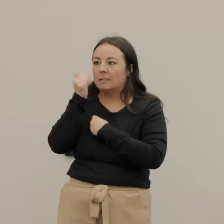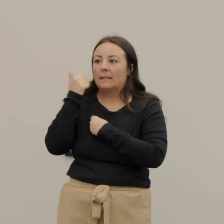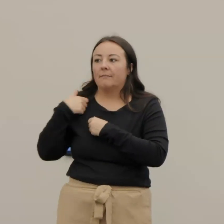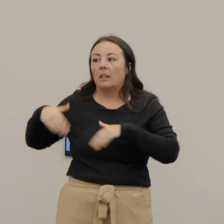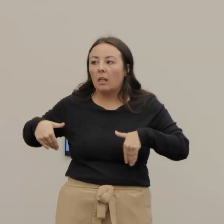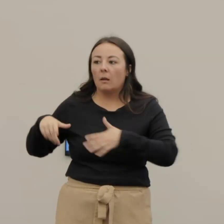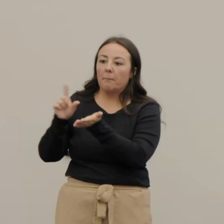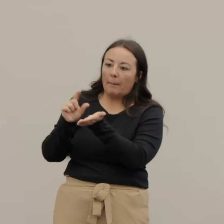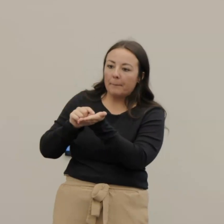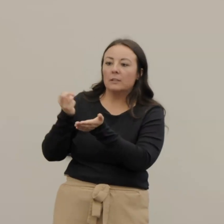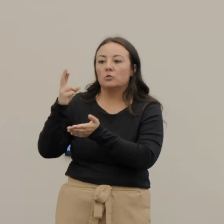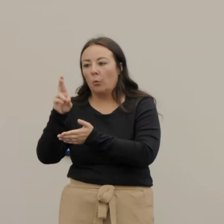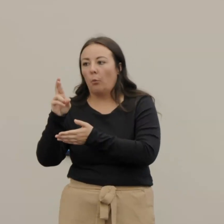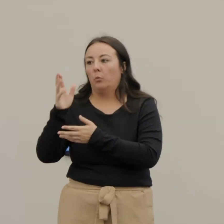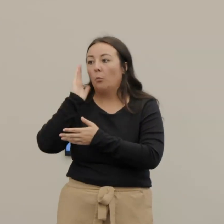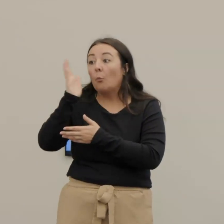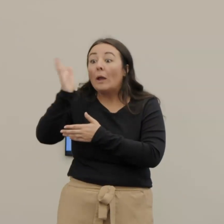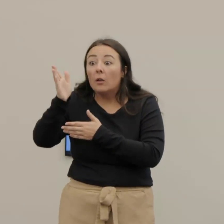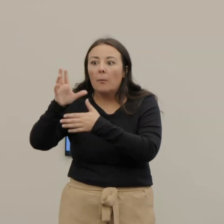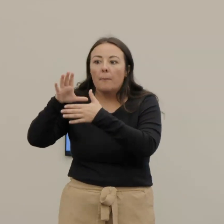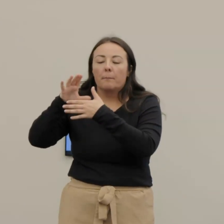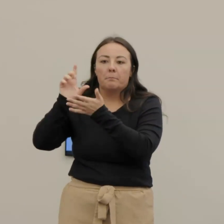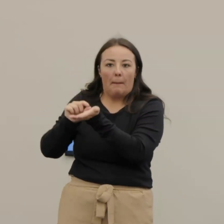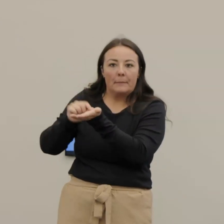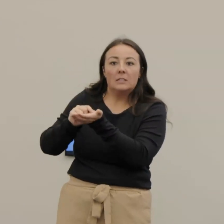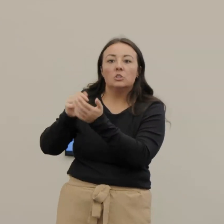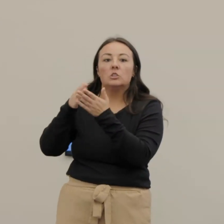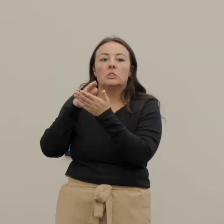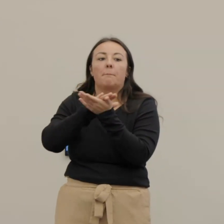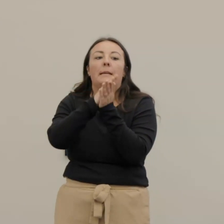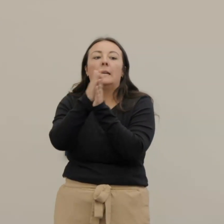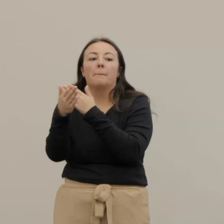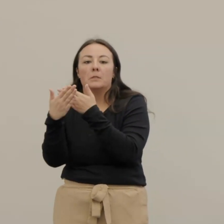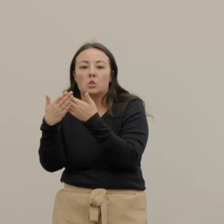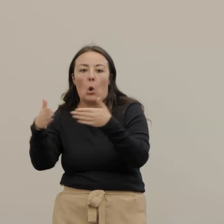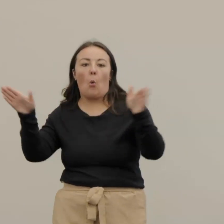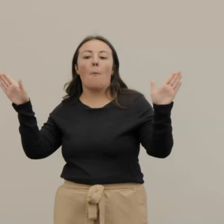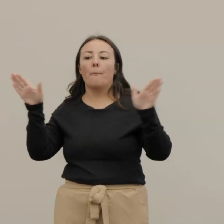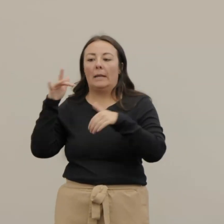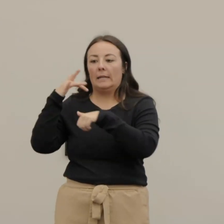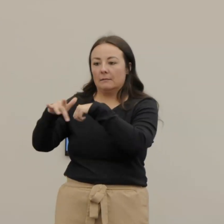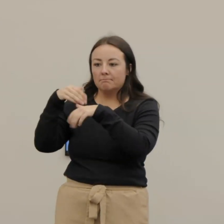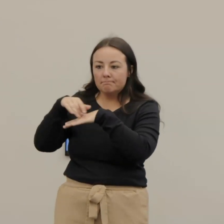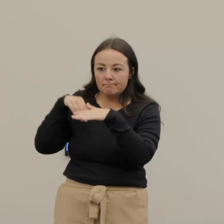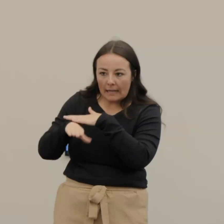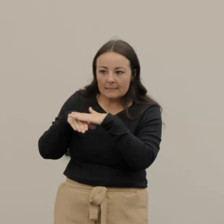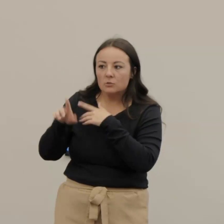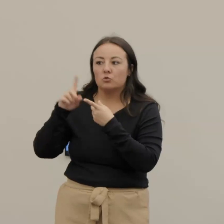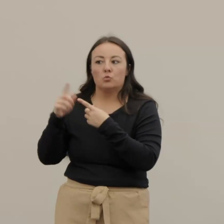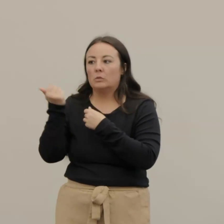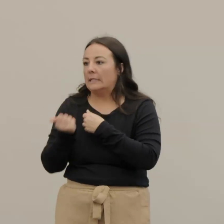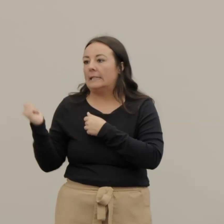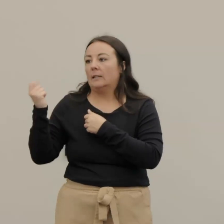yet published, it becomes open access to everyone. So just be cautious there. And if you have students using